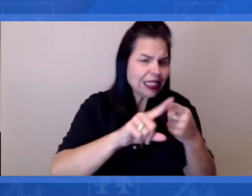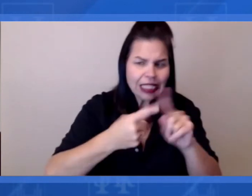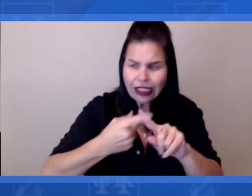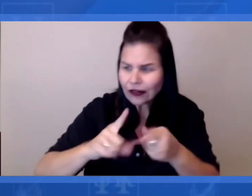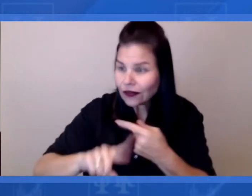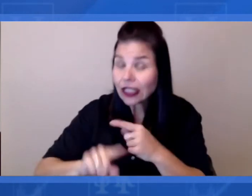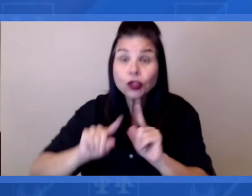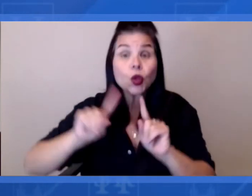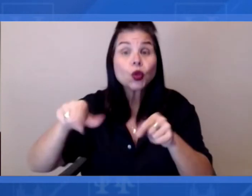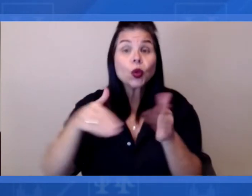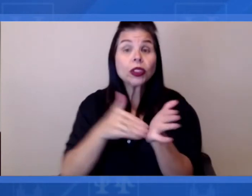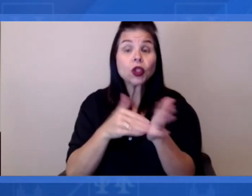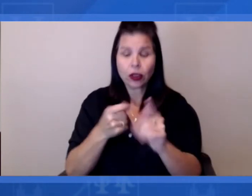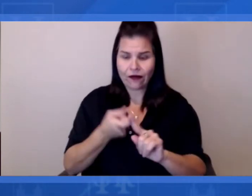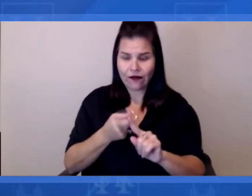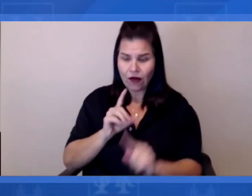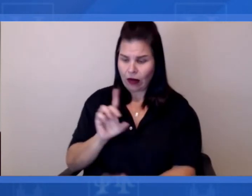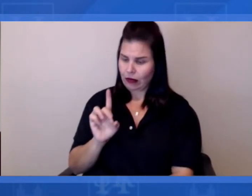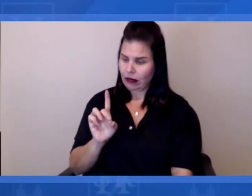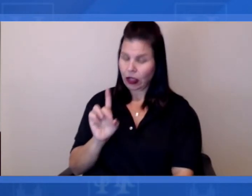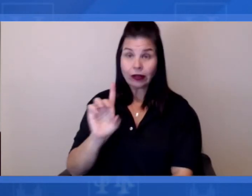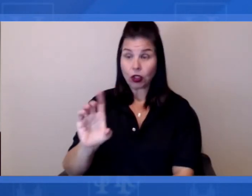from Dundas.